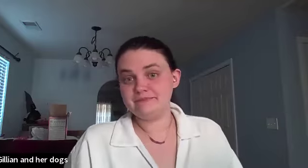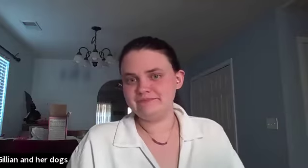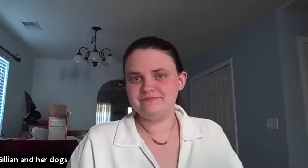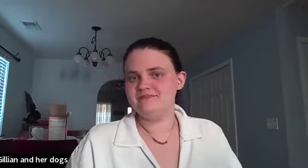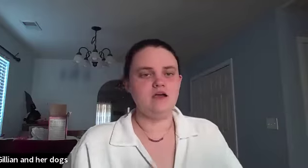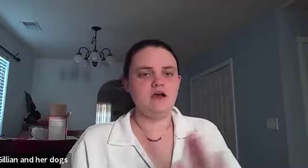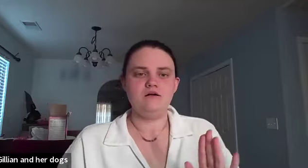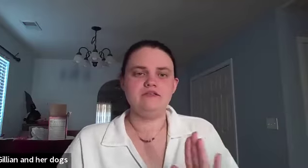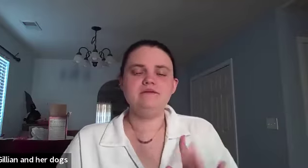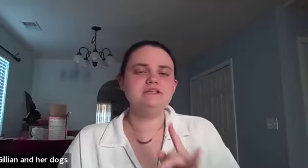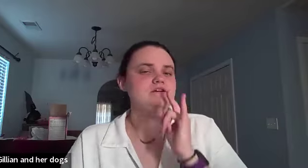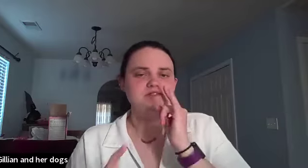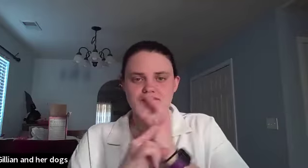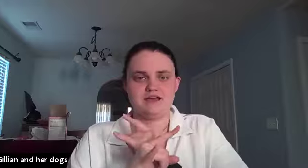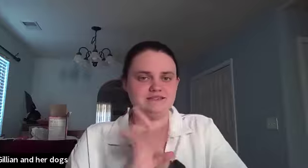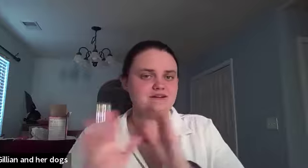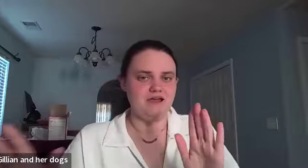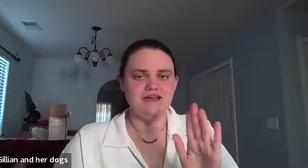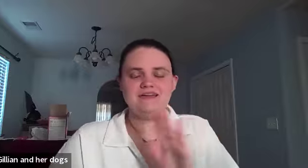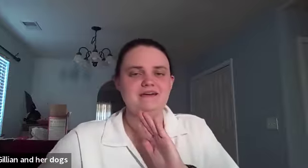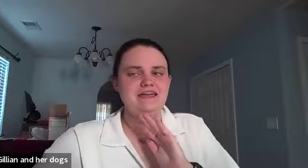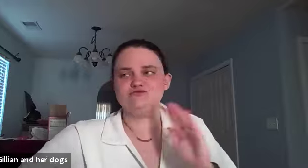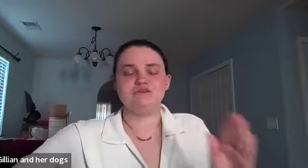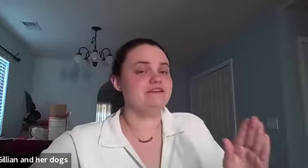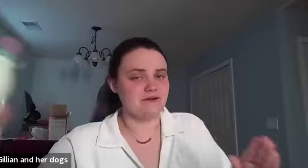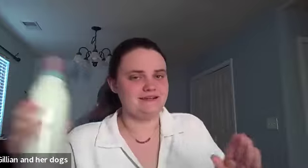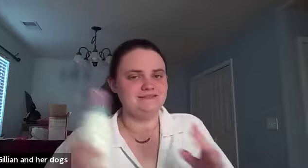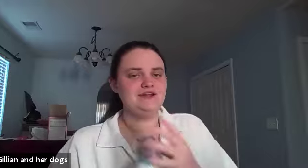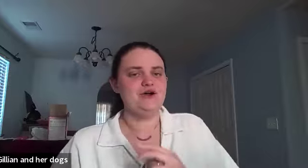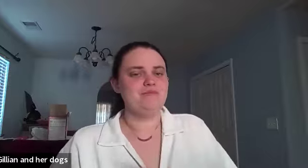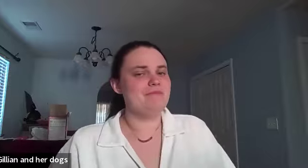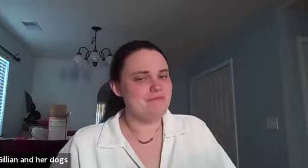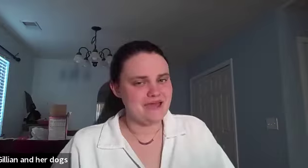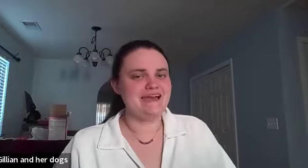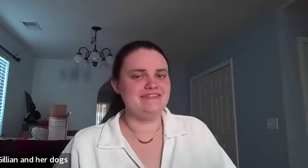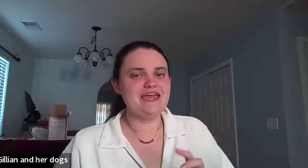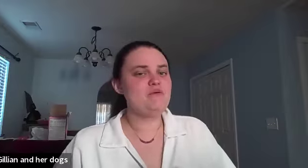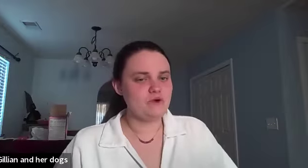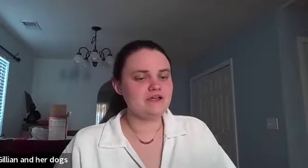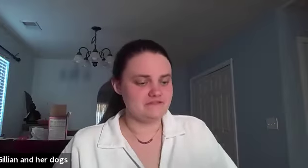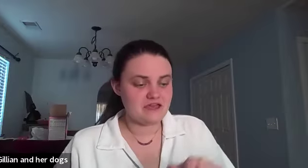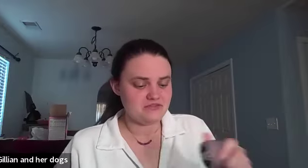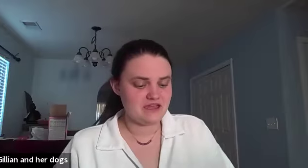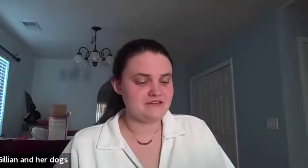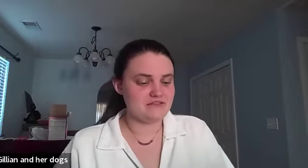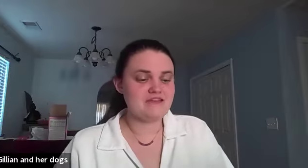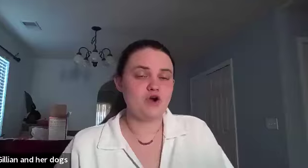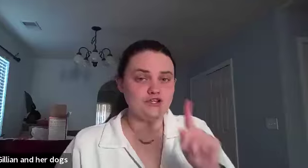like, mm-hmm. Oh, they can be so sarcastic. Okay. It's really fun, but man, they will, if they think if they've caught